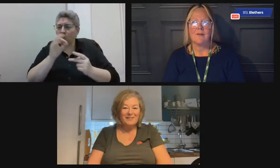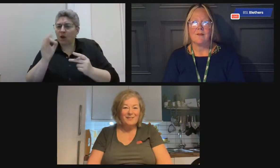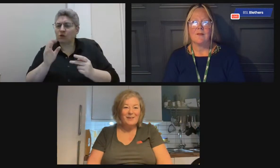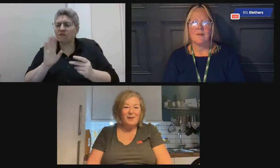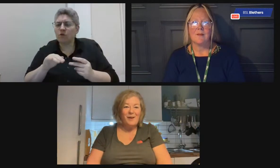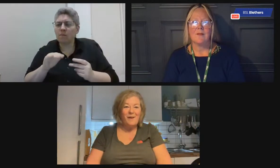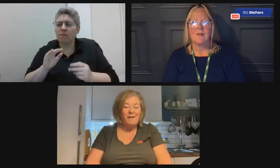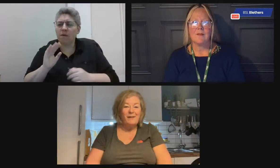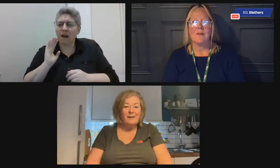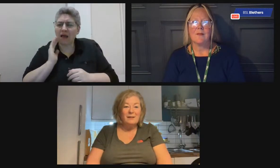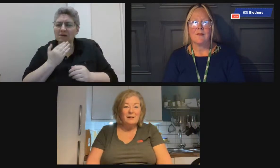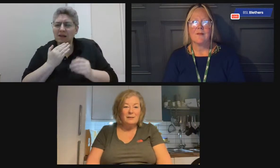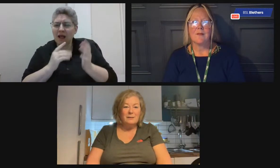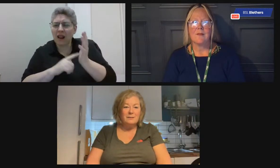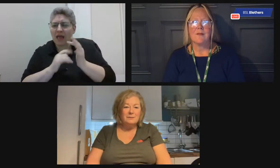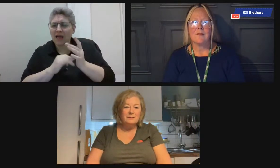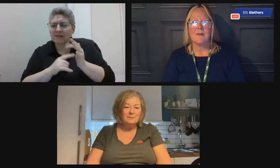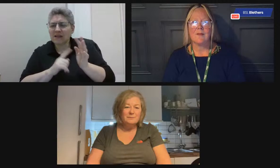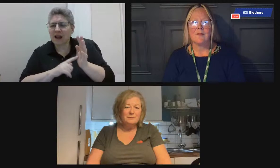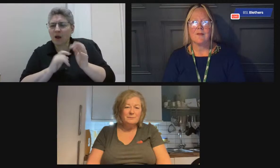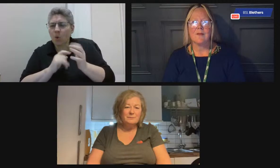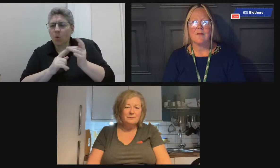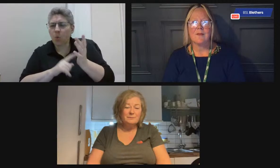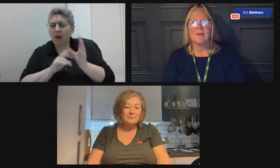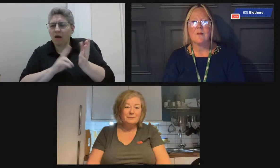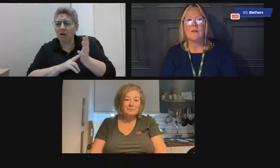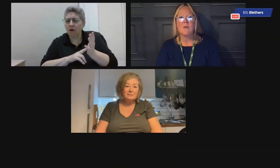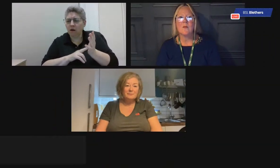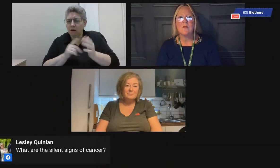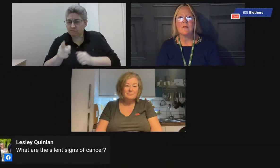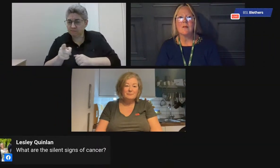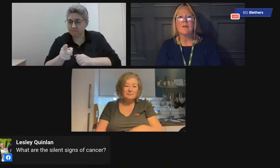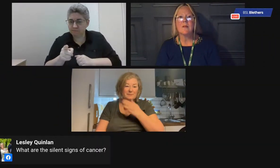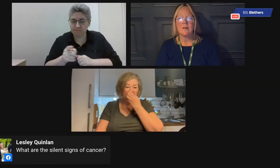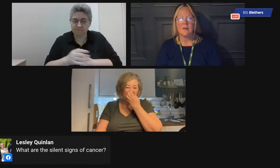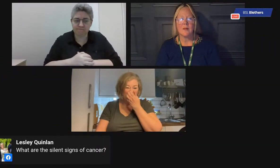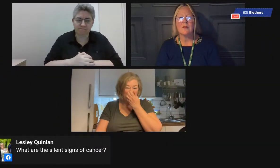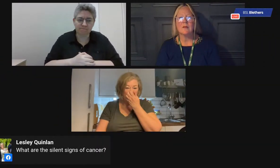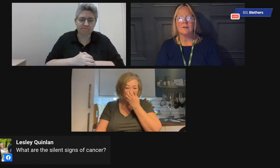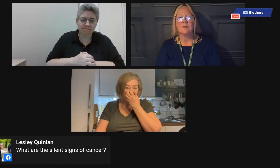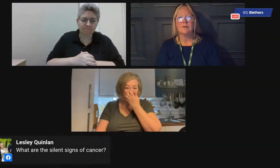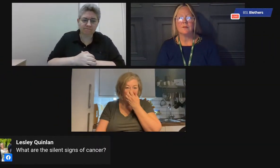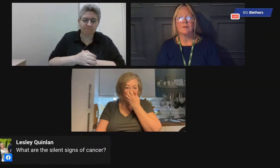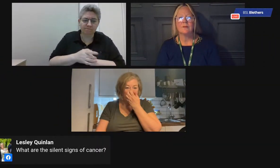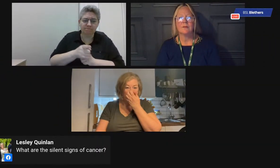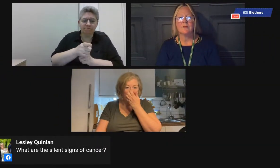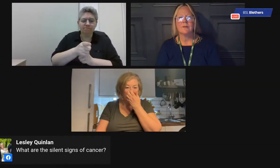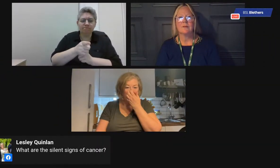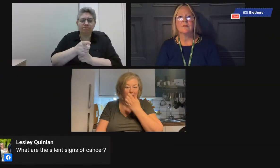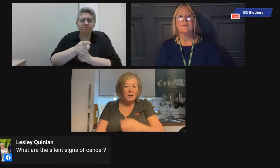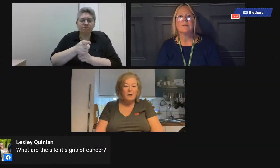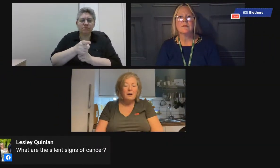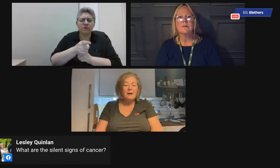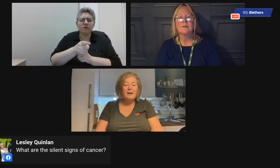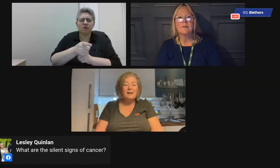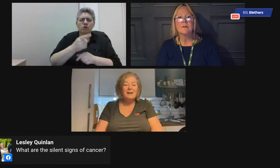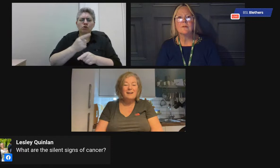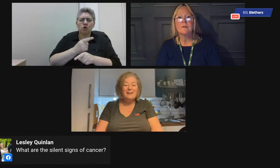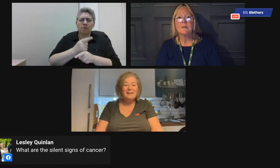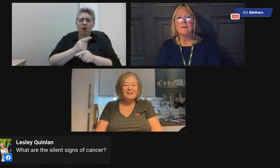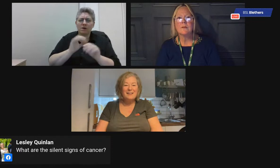exercise. We've got more questions coming in, and we've got one from Leslie Quinlan.